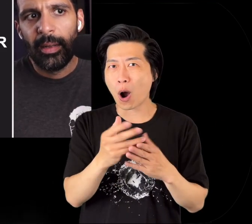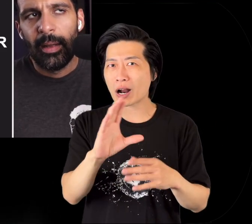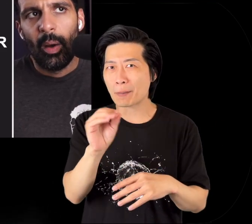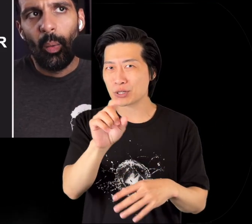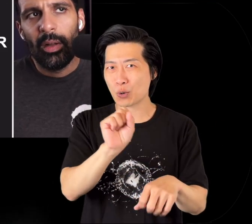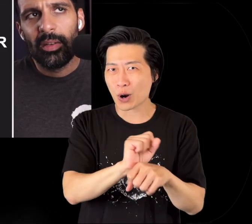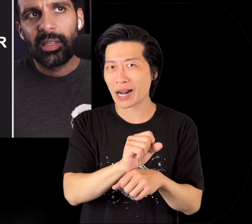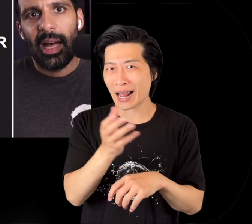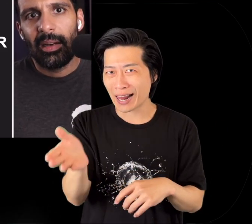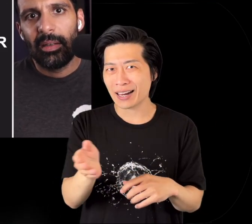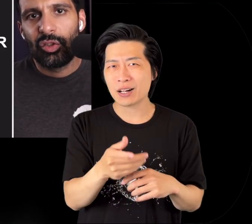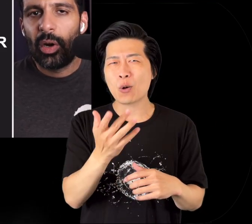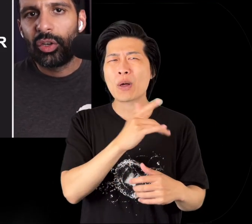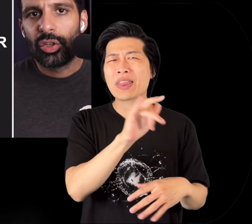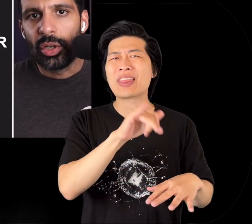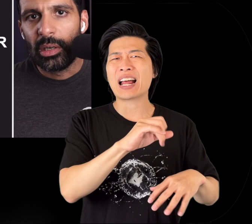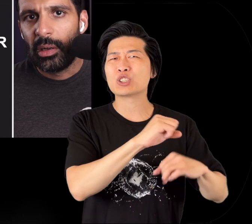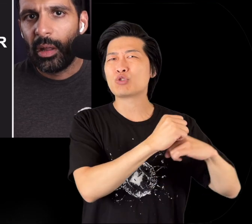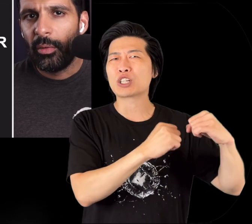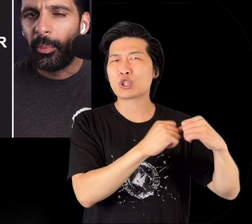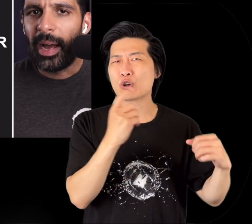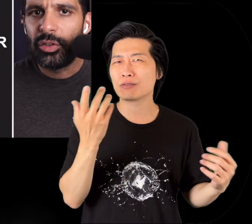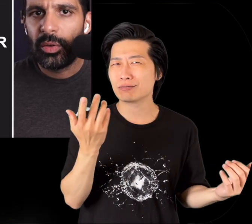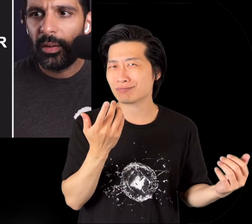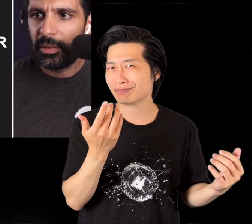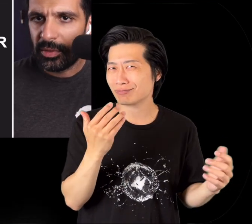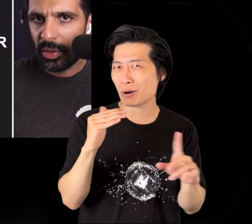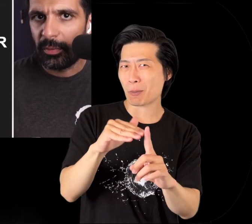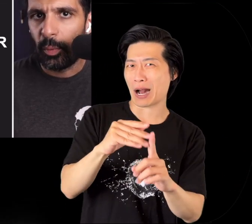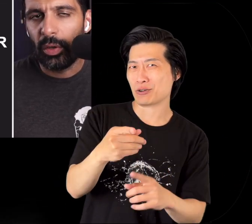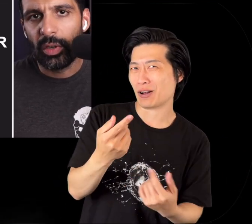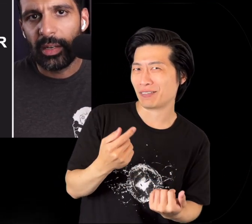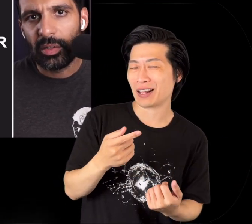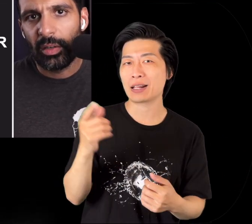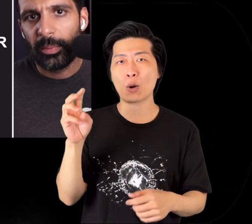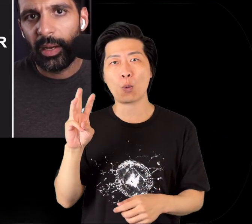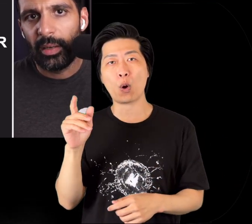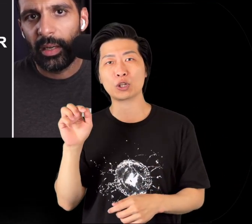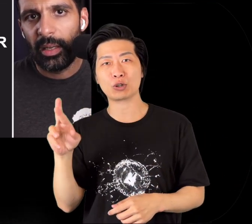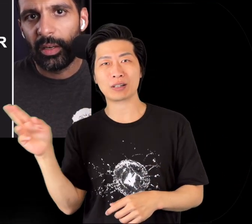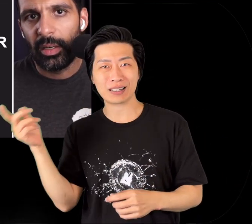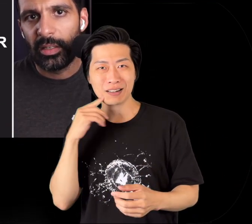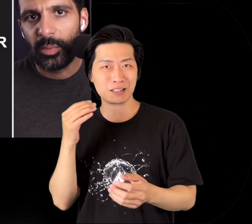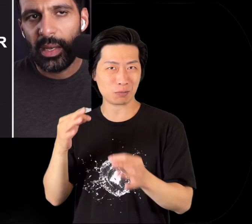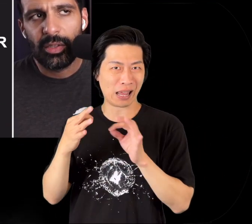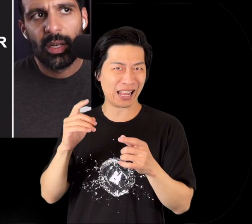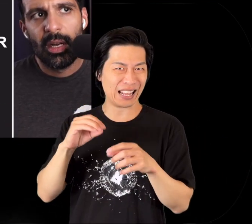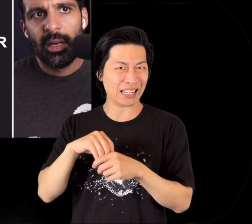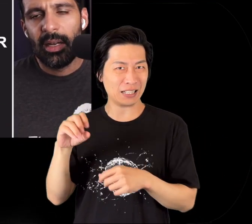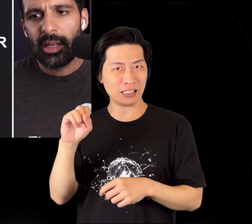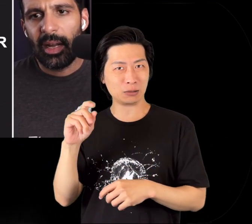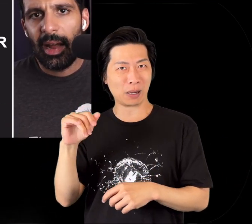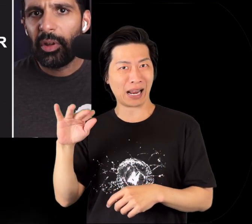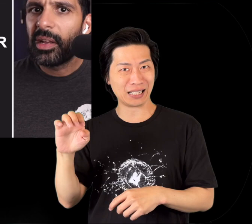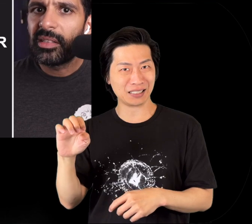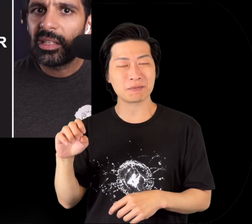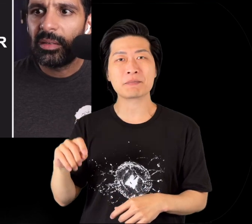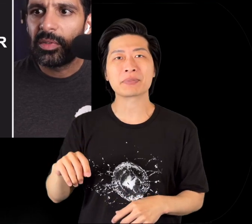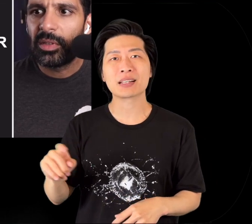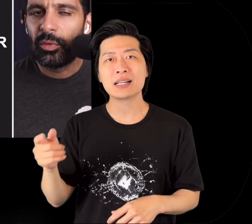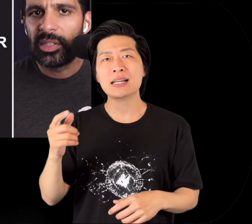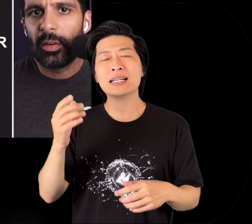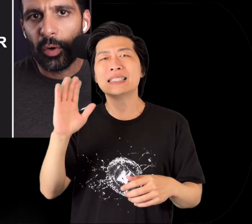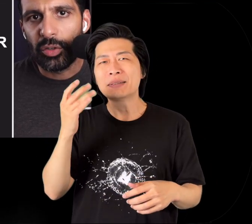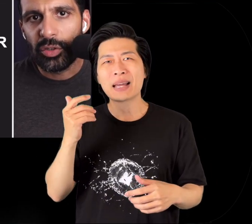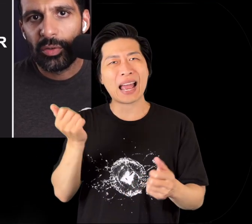at. What does that structure remind you of? And sort of Walter has talked about here in the space, is that everything